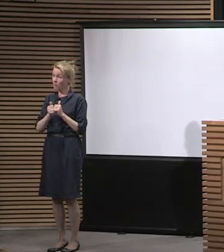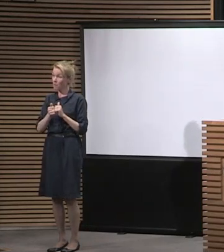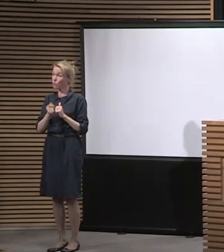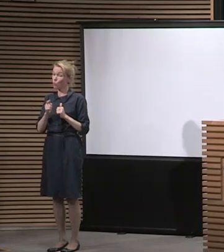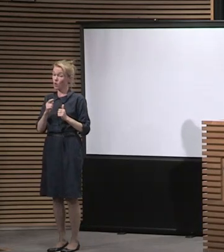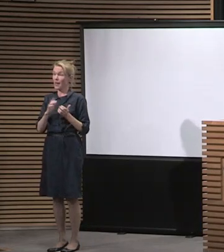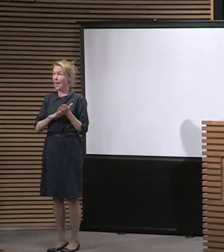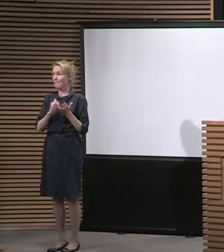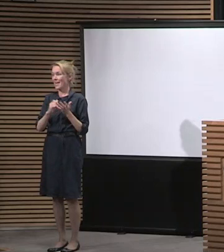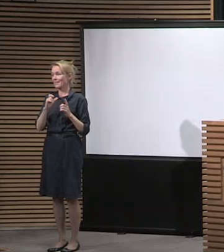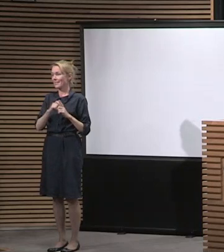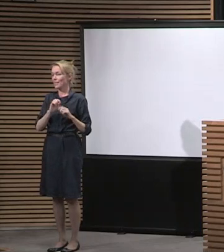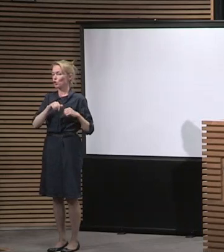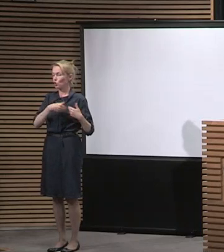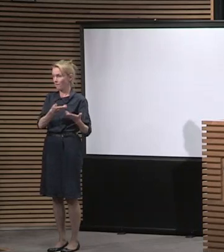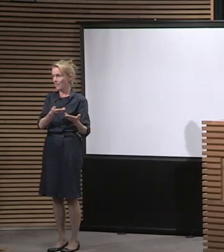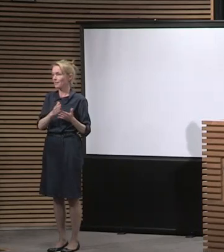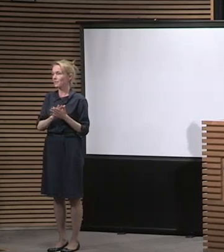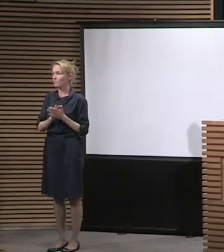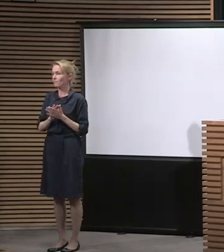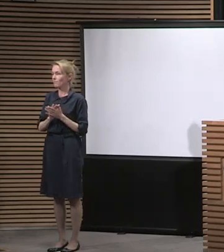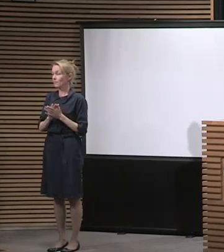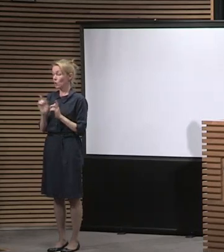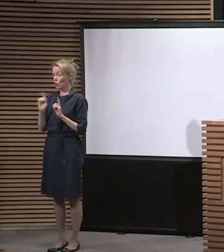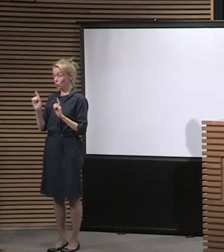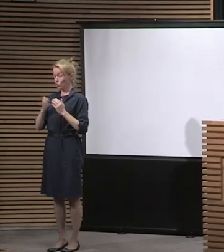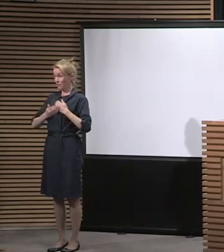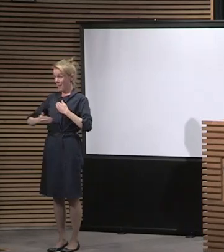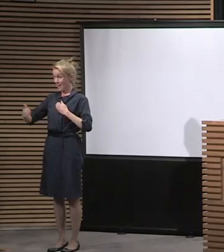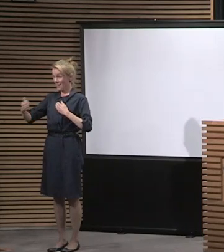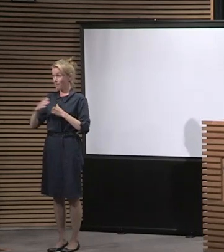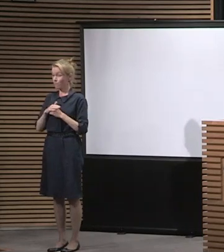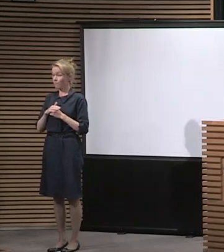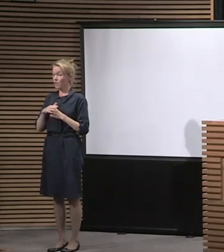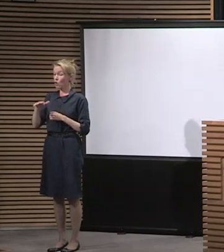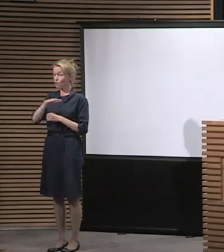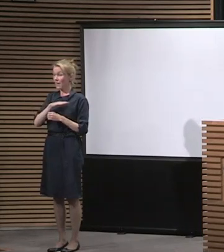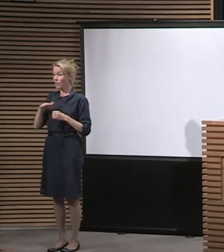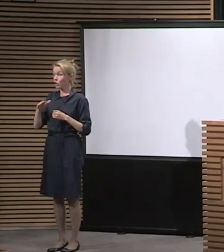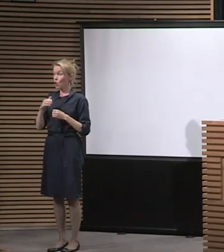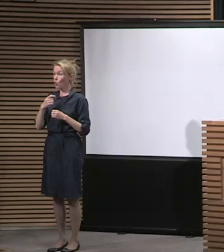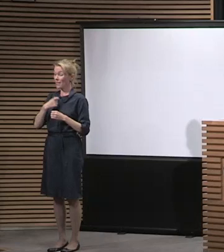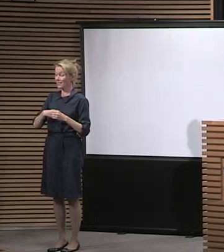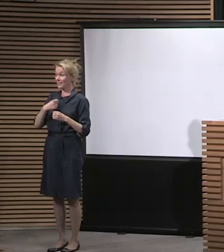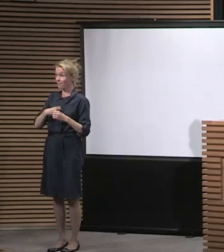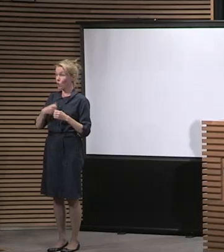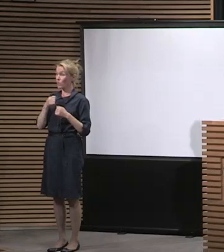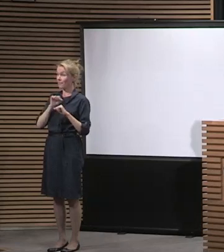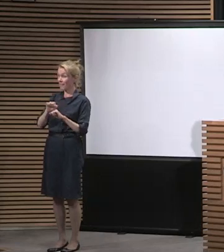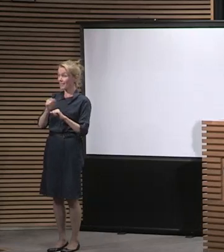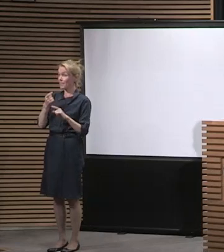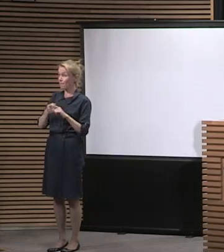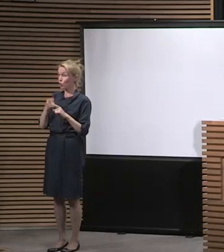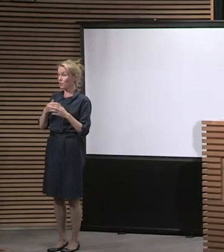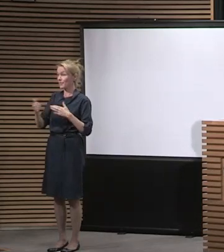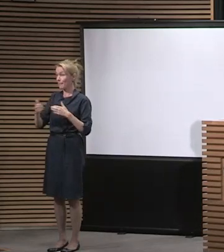the Ministry of Social Development. So from today, the regional civil defence emergency management groups up and down the country will be operating